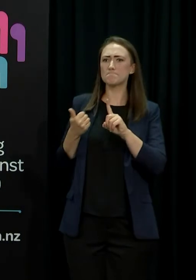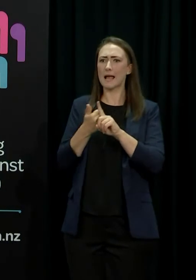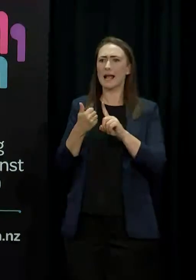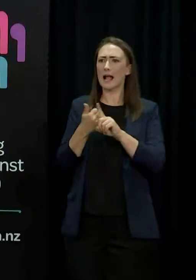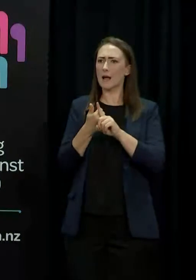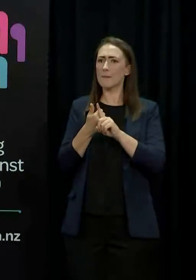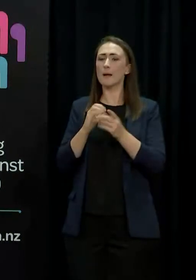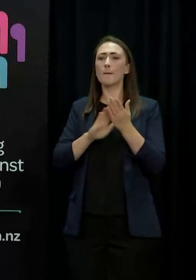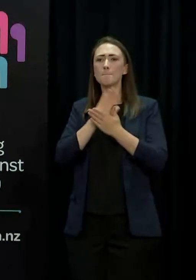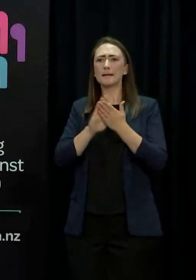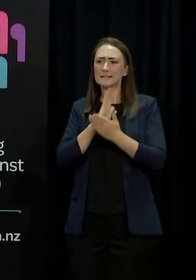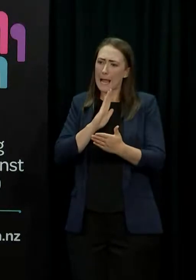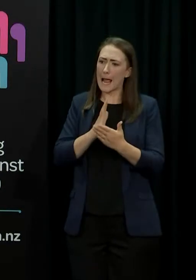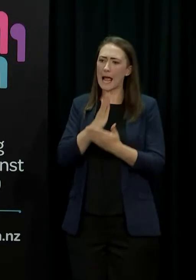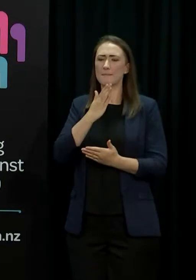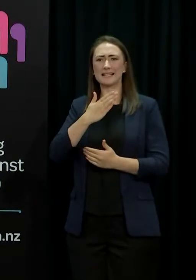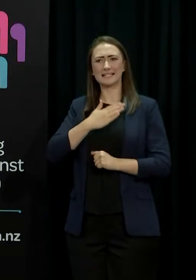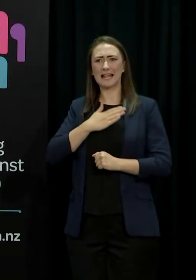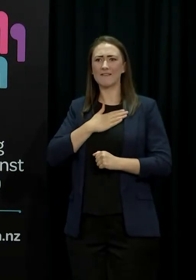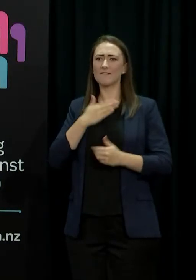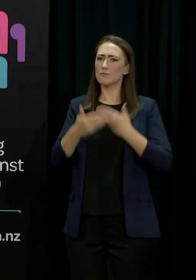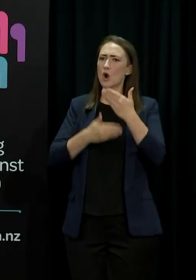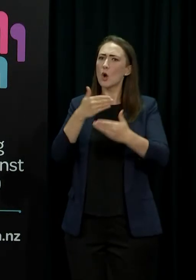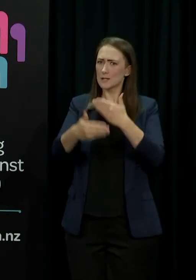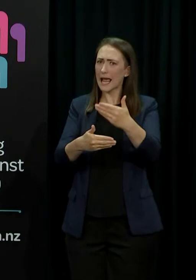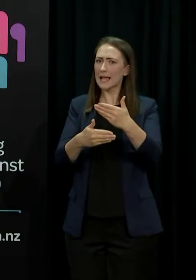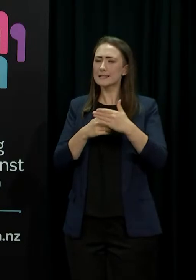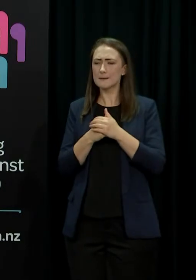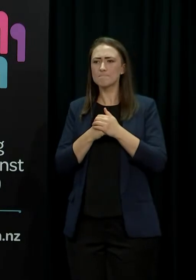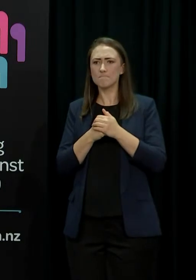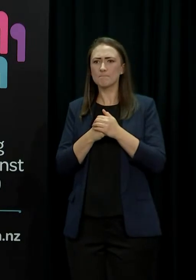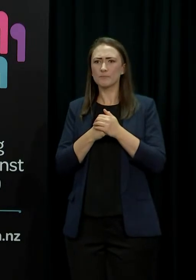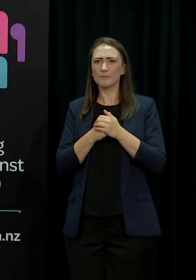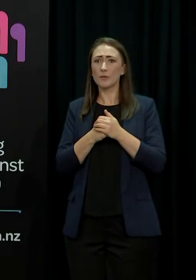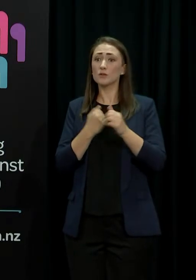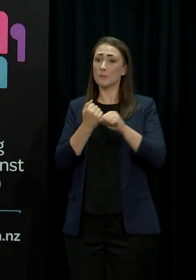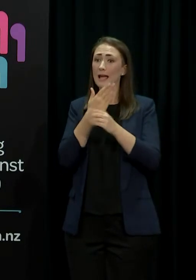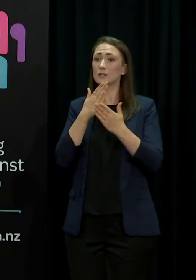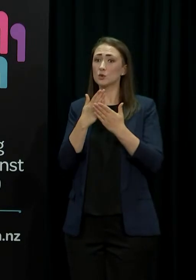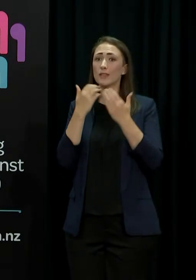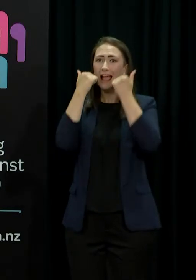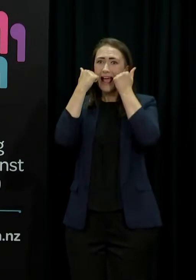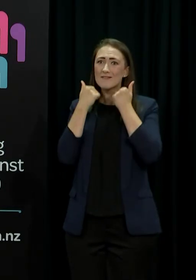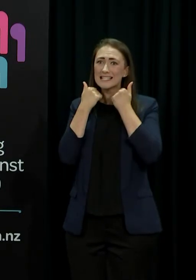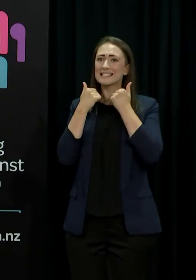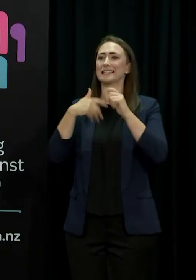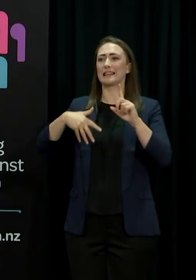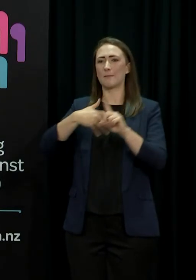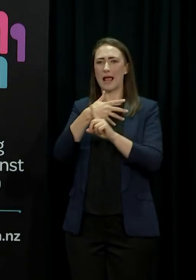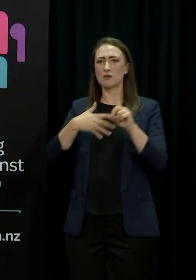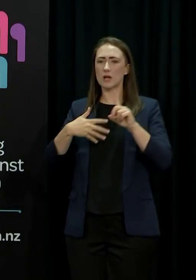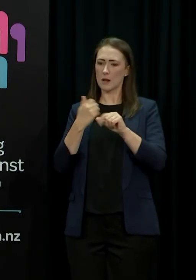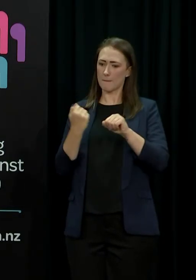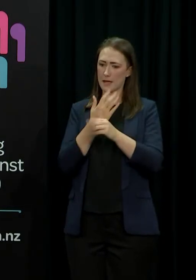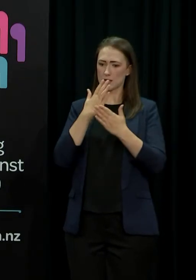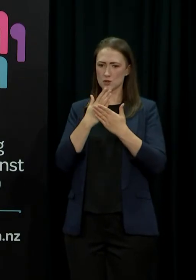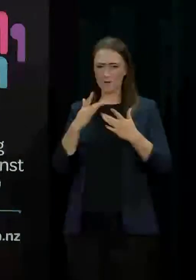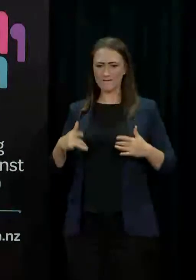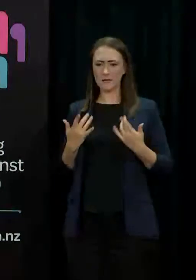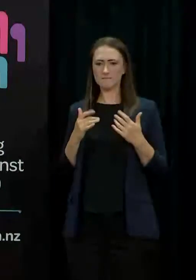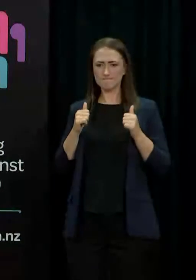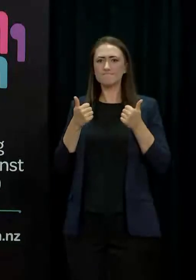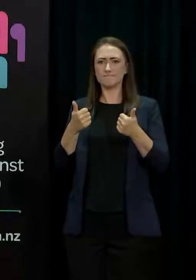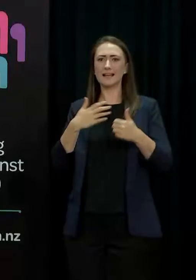process. It's safe, and all the evidence stacks up. And by using the MedSafe process, I think that gives us the confidence to be able to do